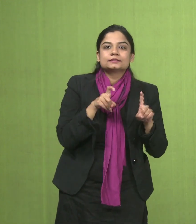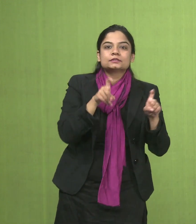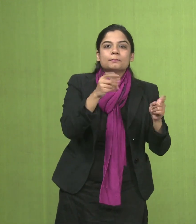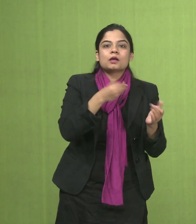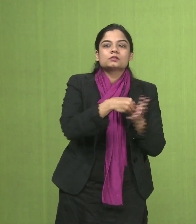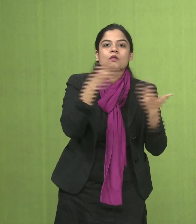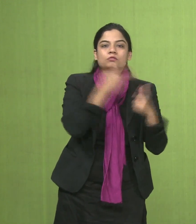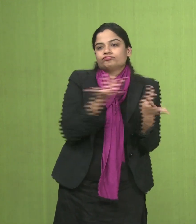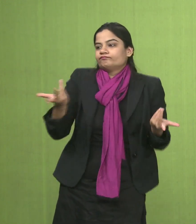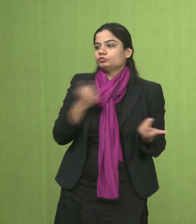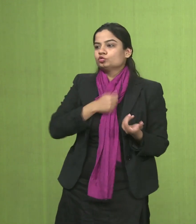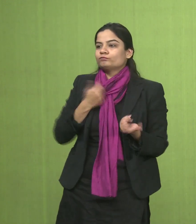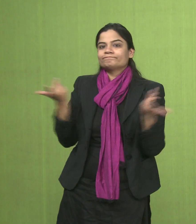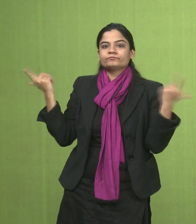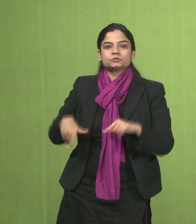apples, etc. But they are very bad for our health.